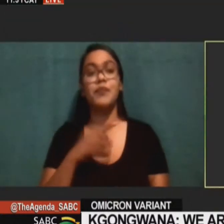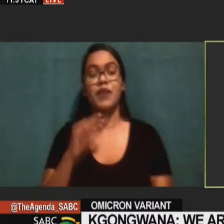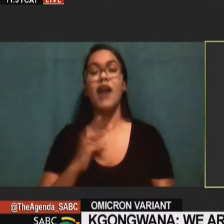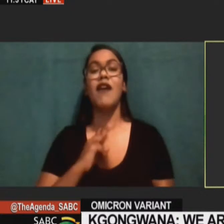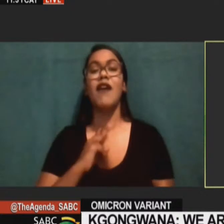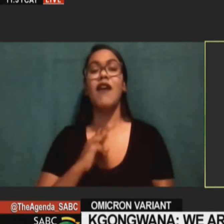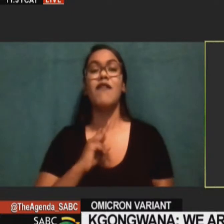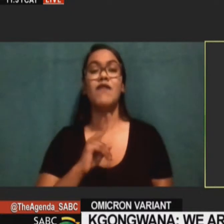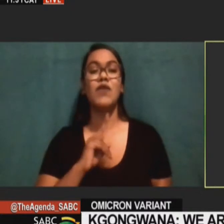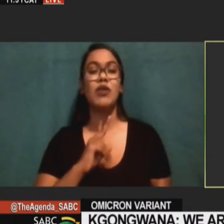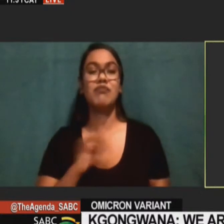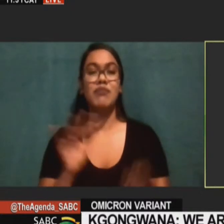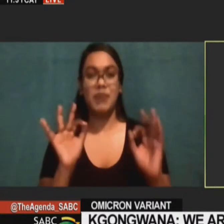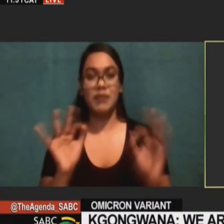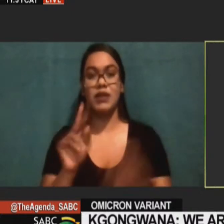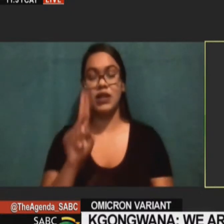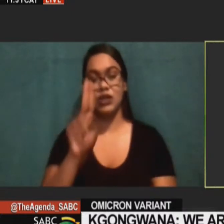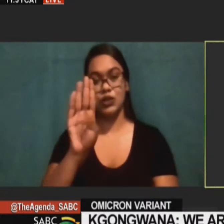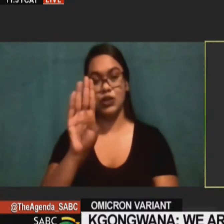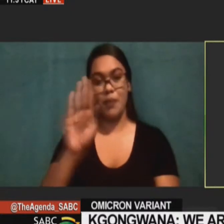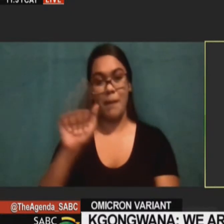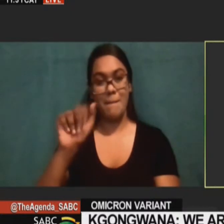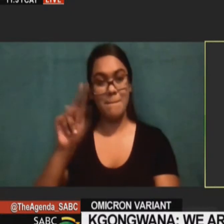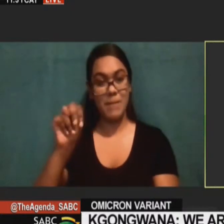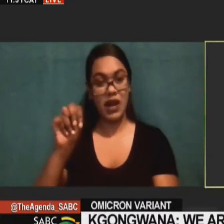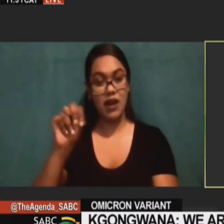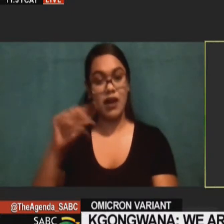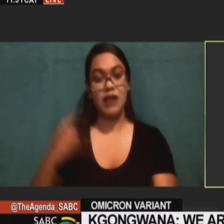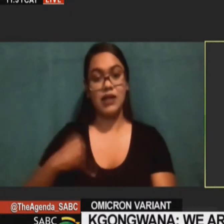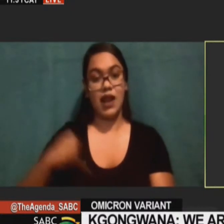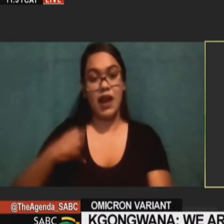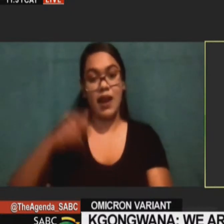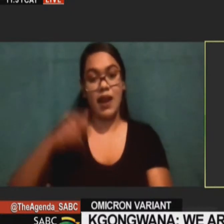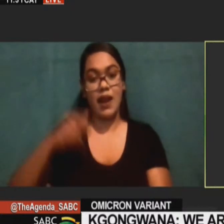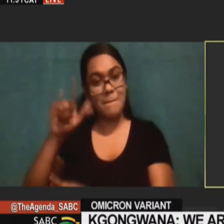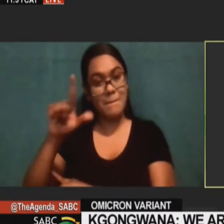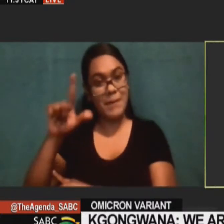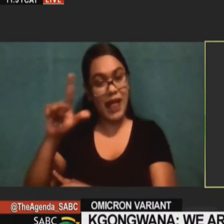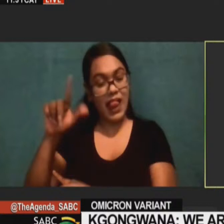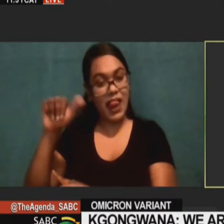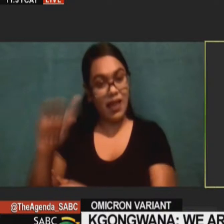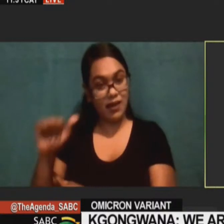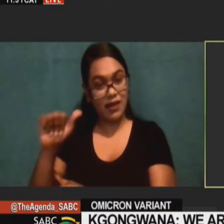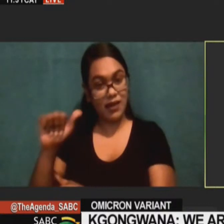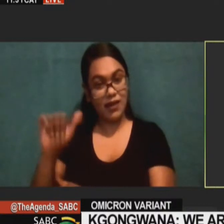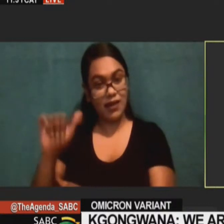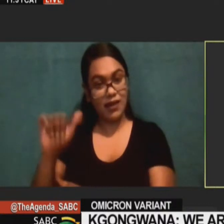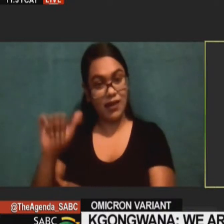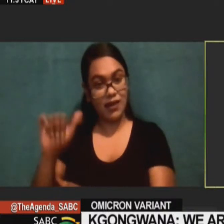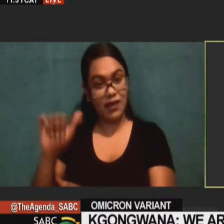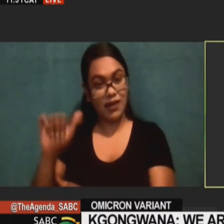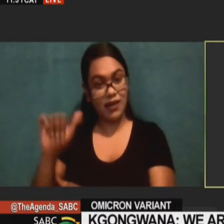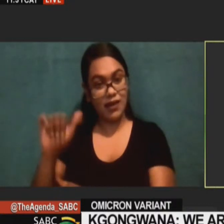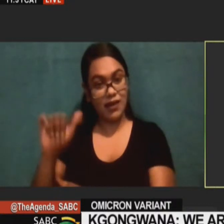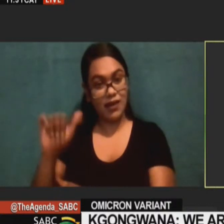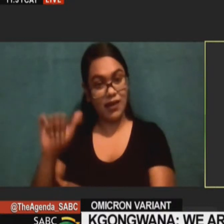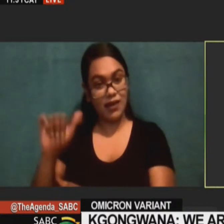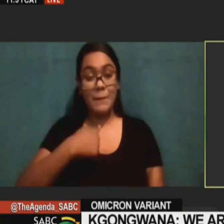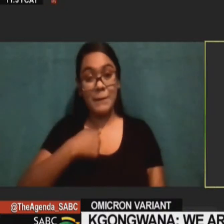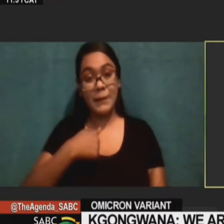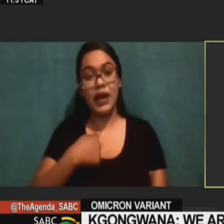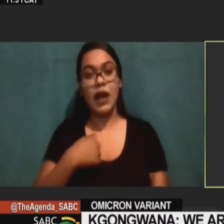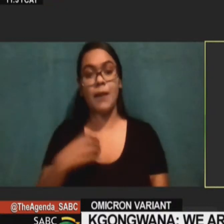Unben Pillay. Honorable Minister and Deputy Minister, good morning, and colleagues. I'm a general practitioner in